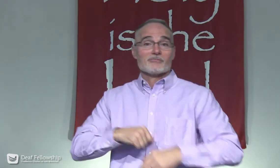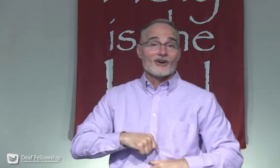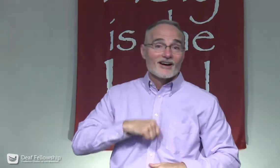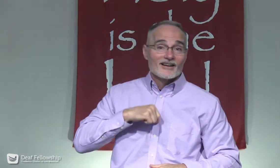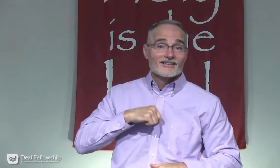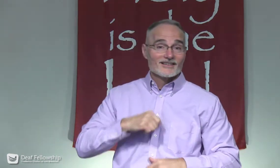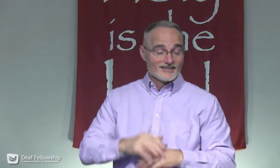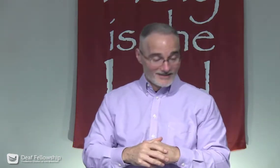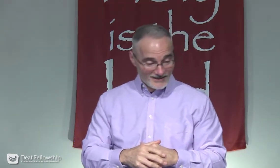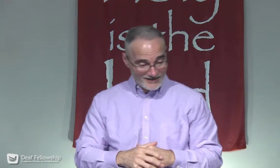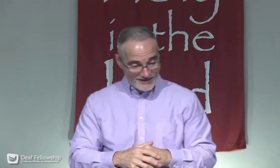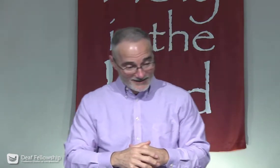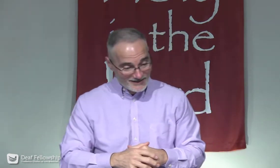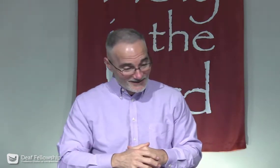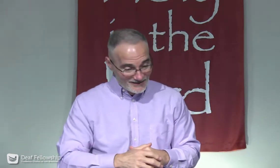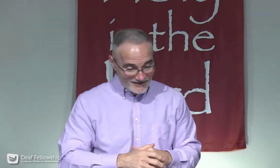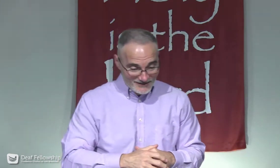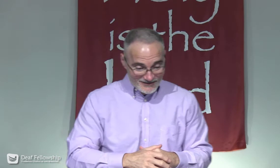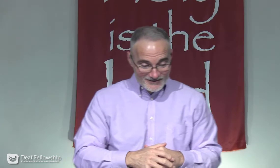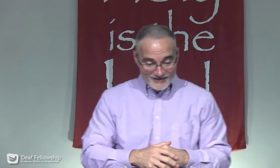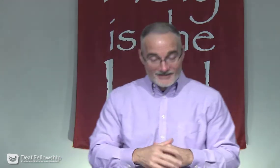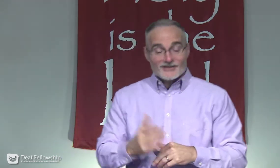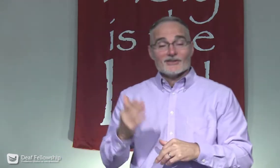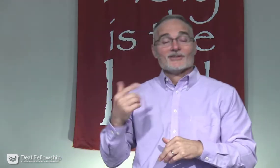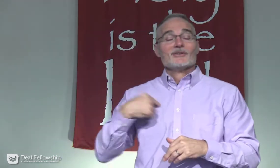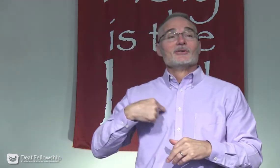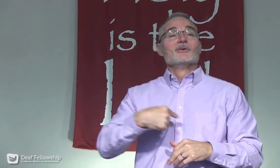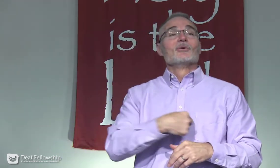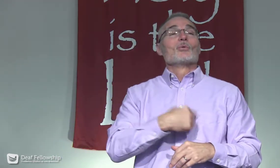Maybe it's with temptation or pride.